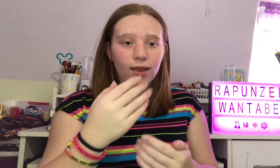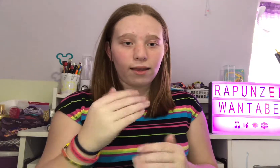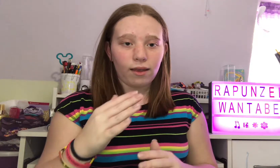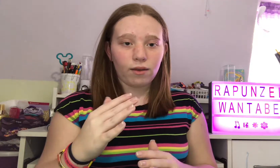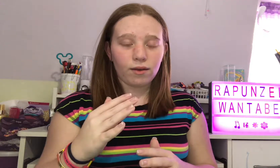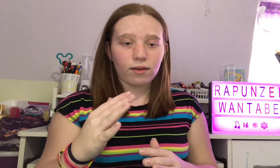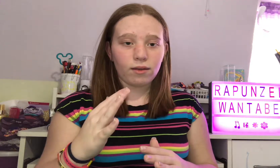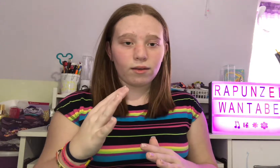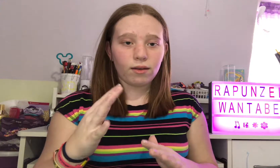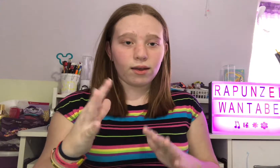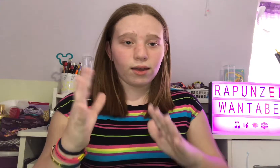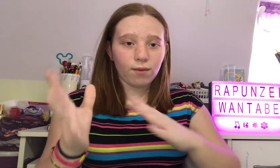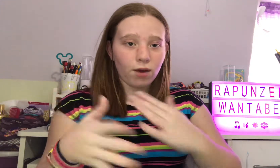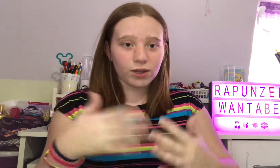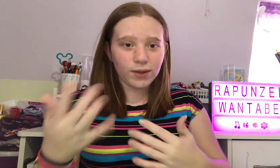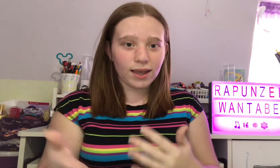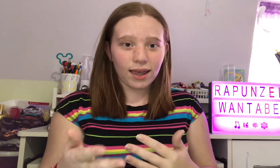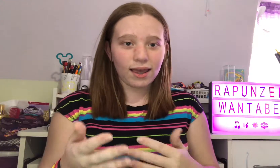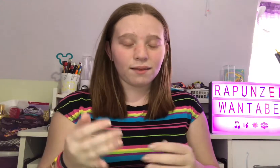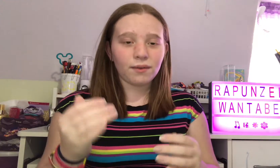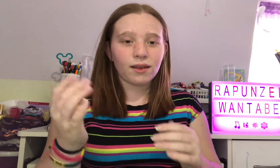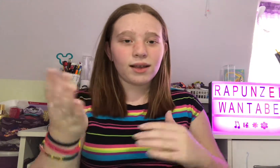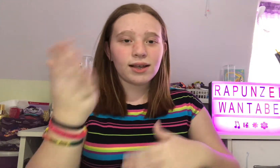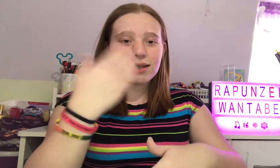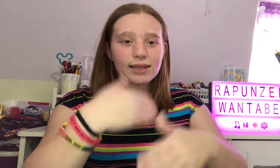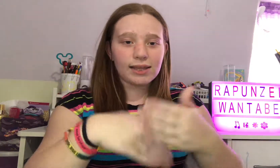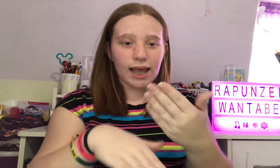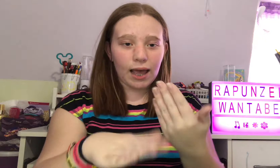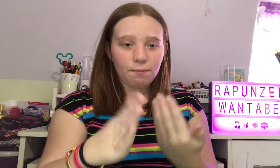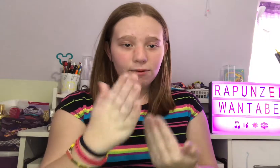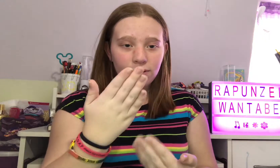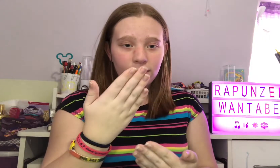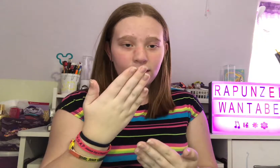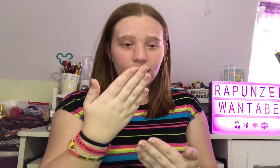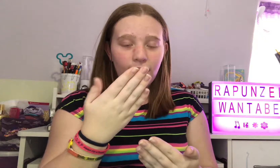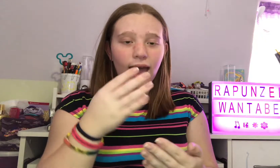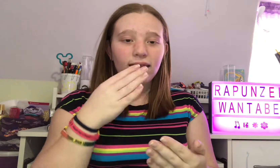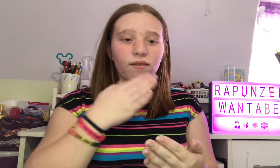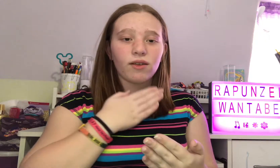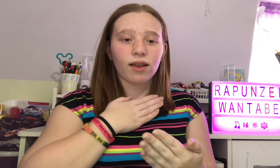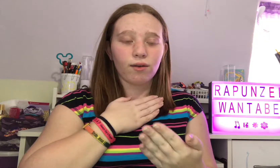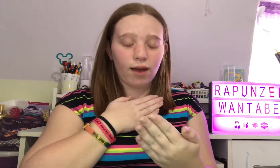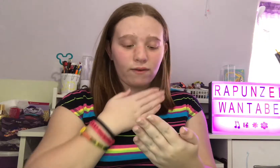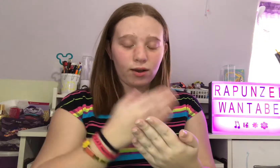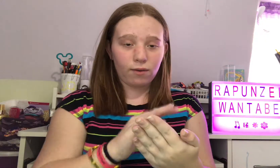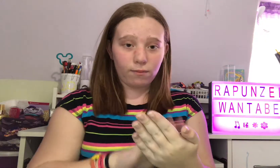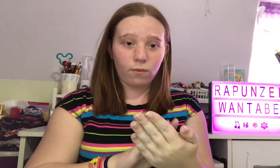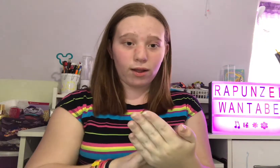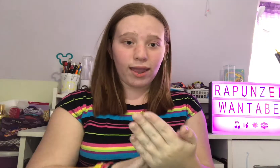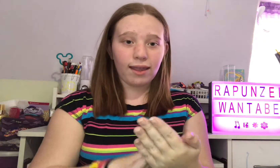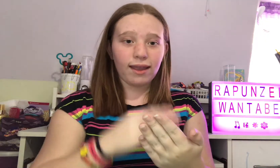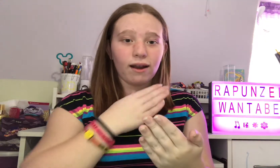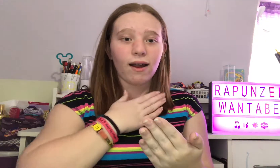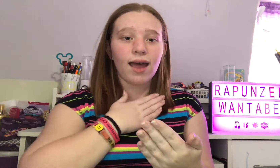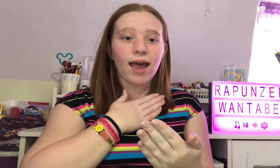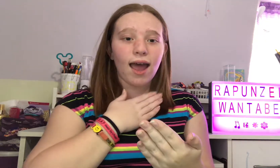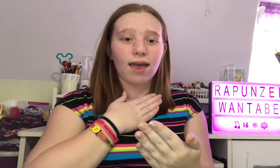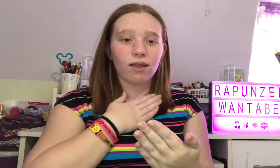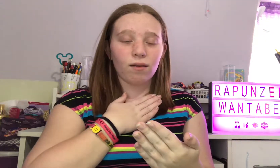That's how you do it. You can watch me again. Step. And after that, you have your one hand here, and then one